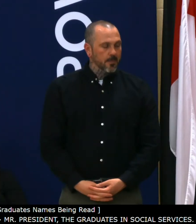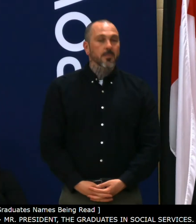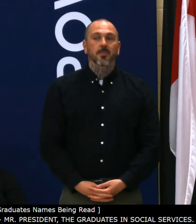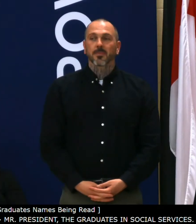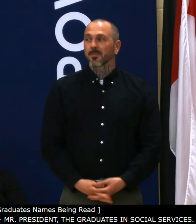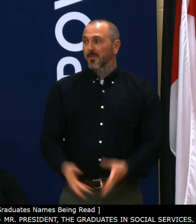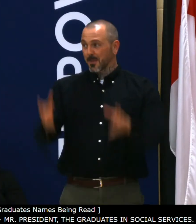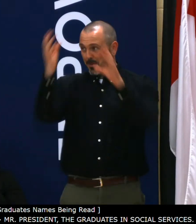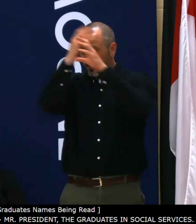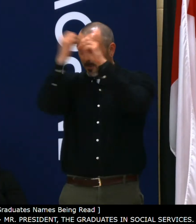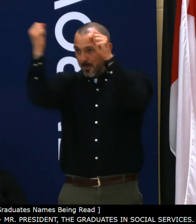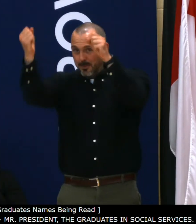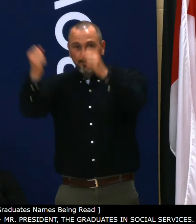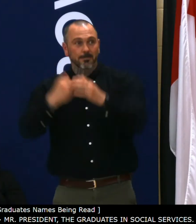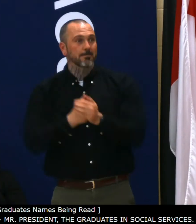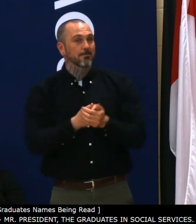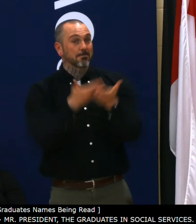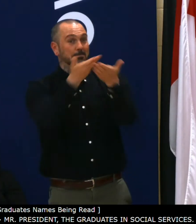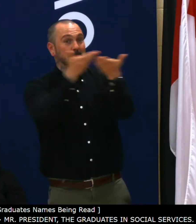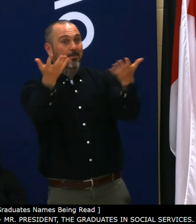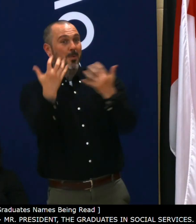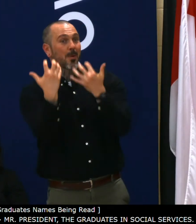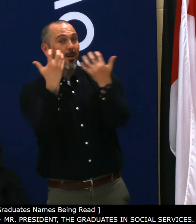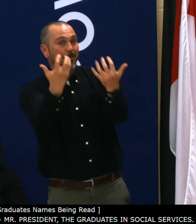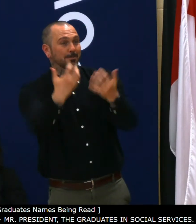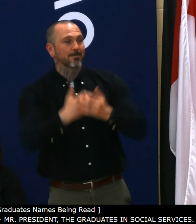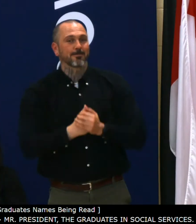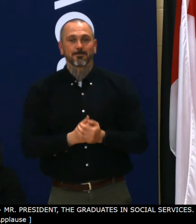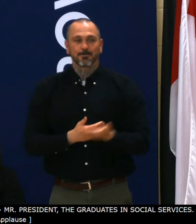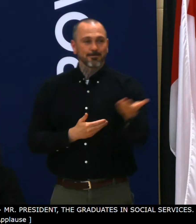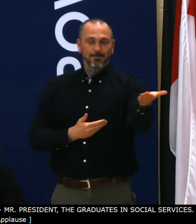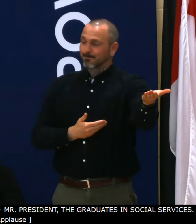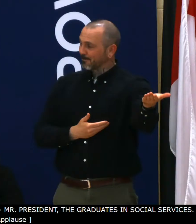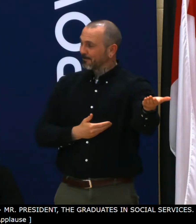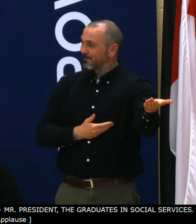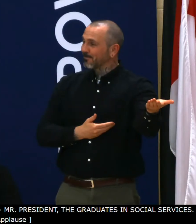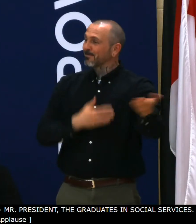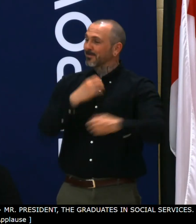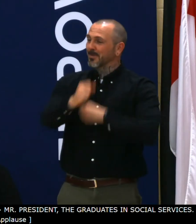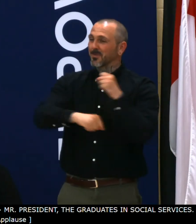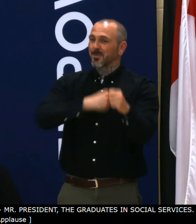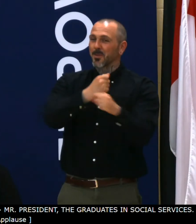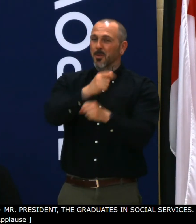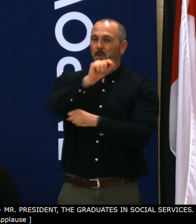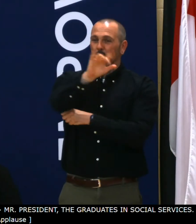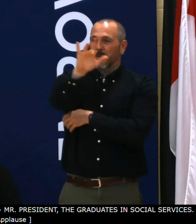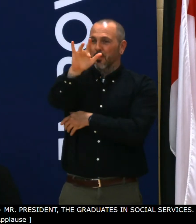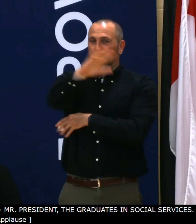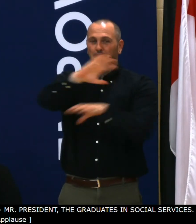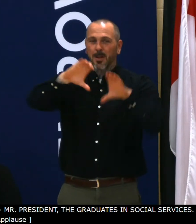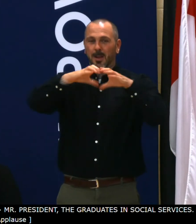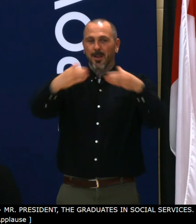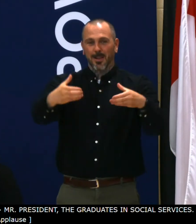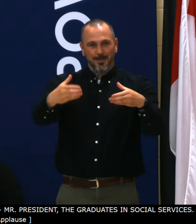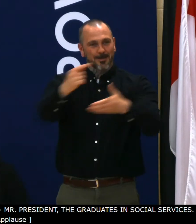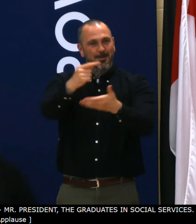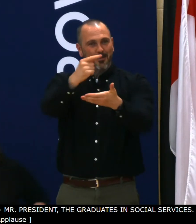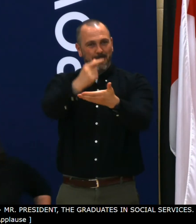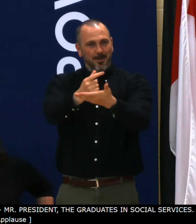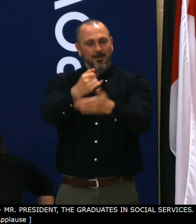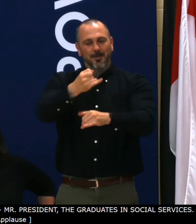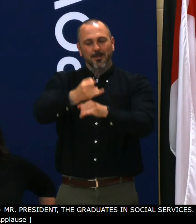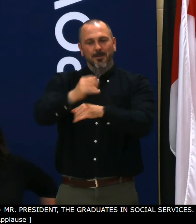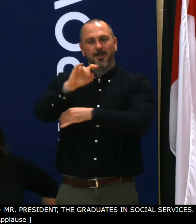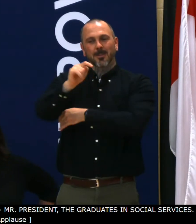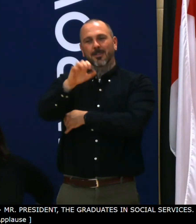Mr. President and invited guests, I present to you the 2025 graduating class of the Kingstec